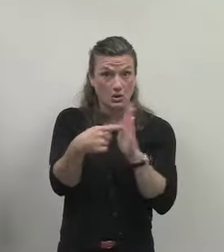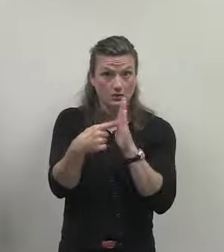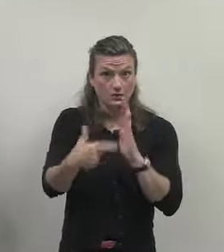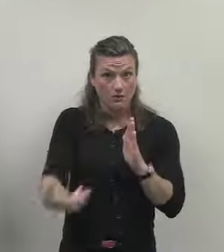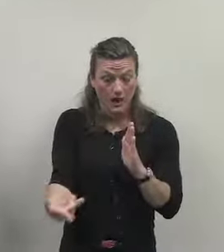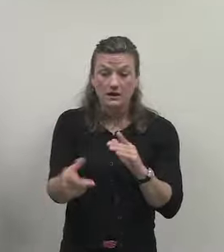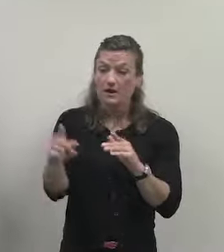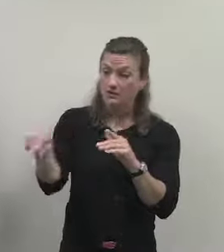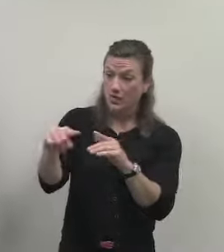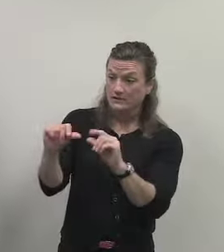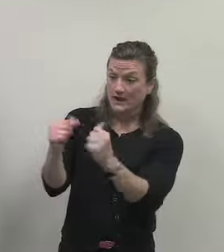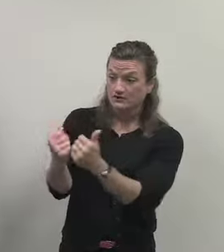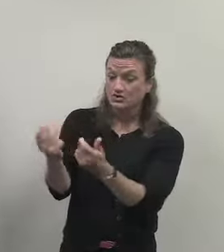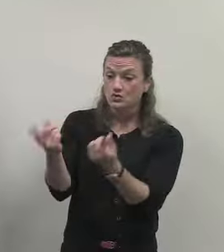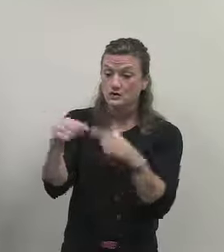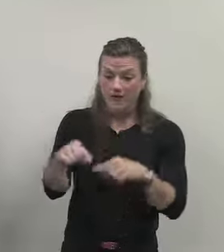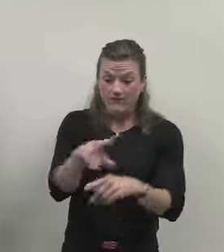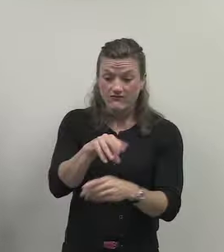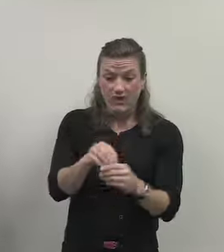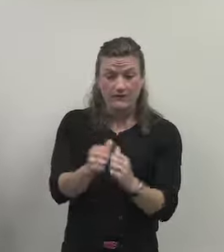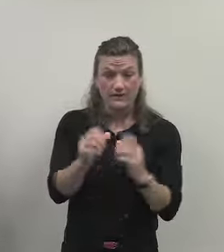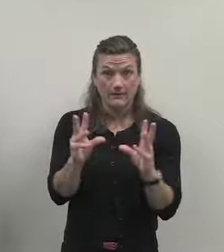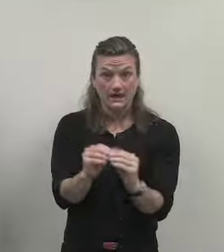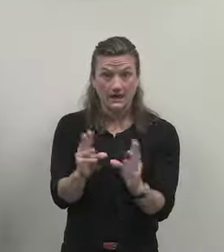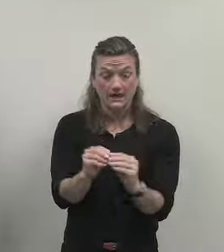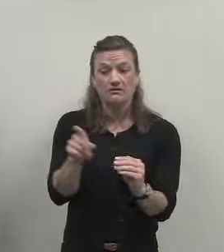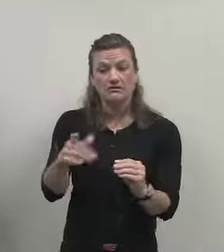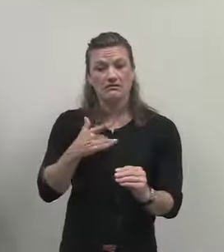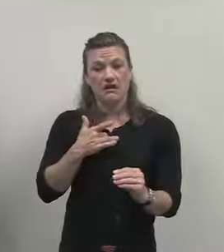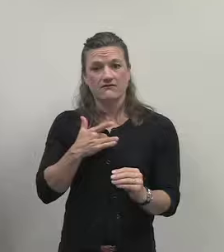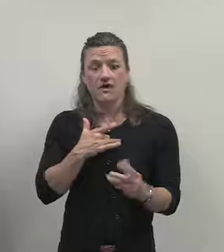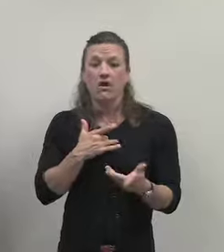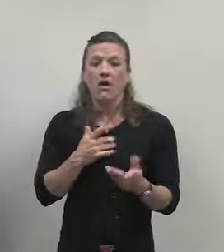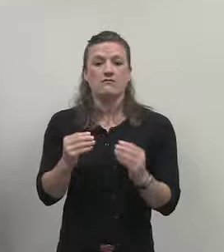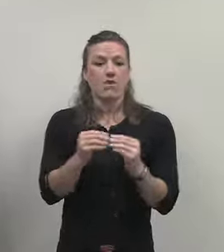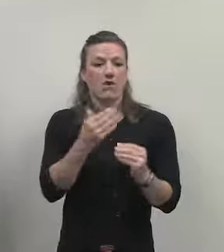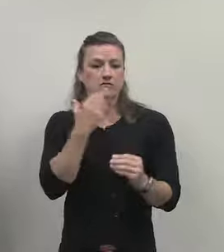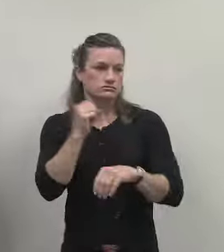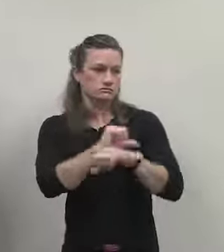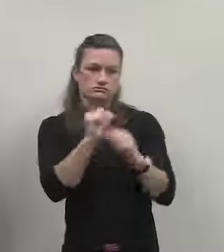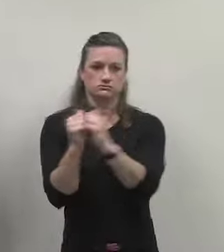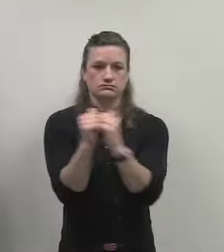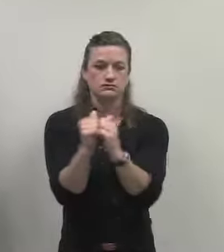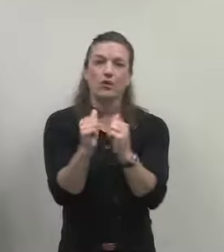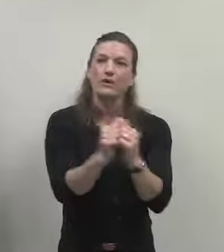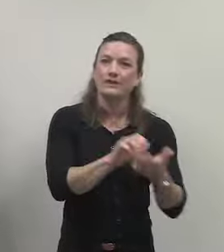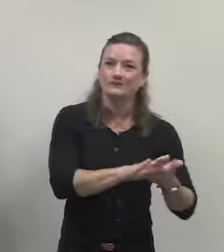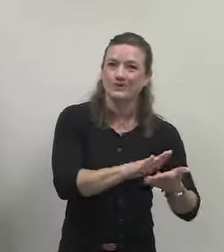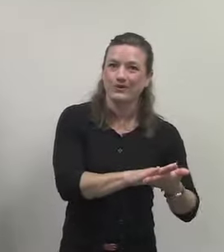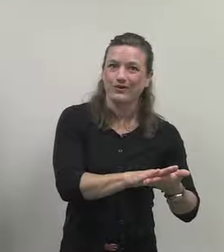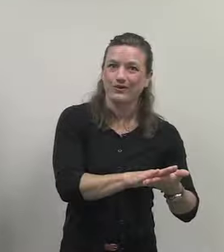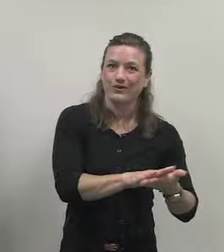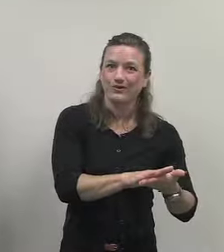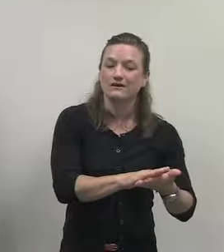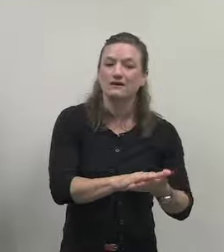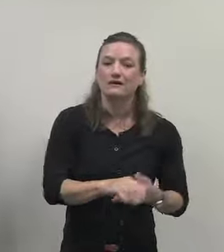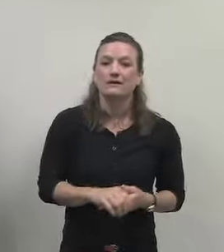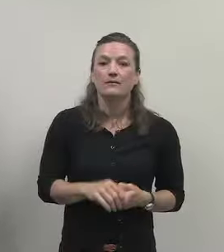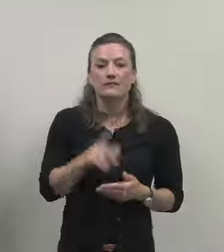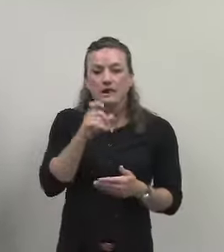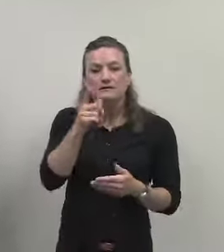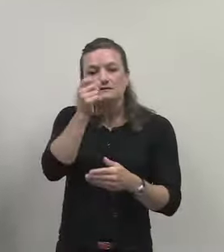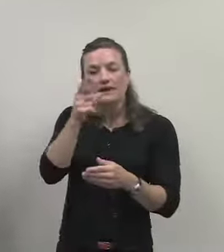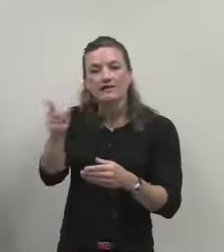to the meetings feel that they have a lot better interagency collaboration with the school system now that they've been part